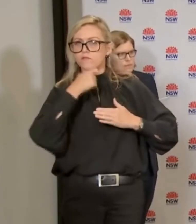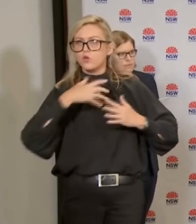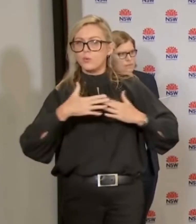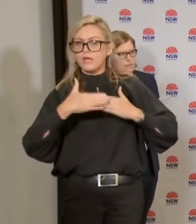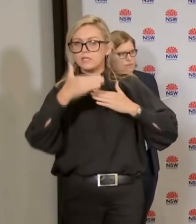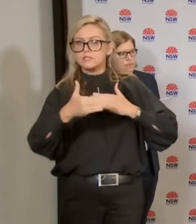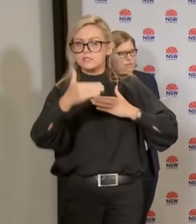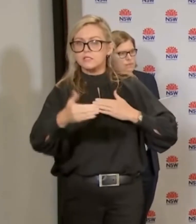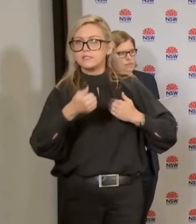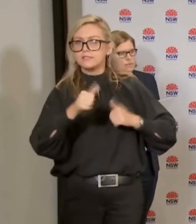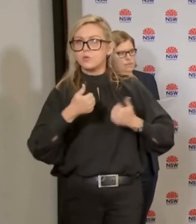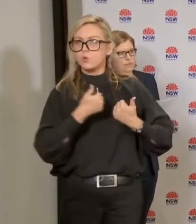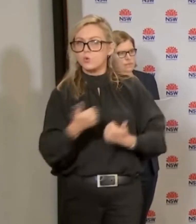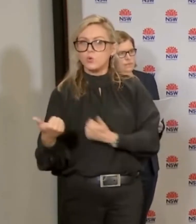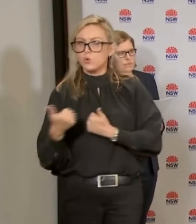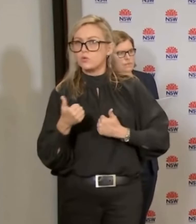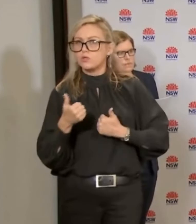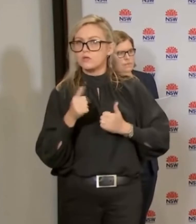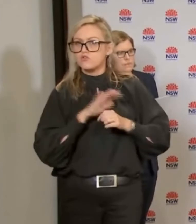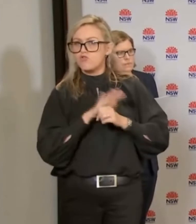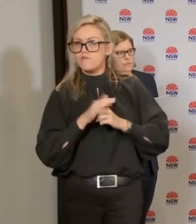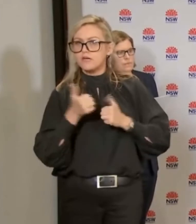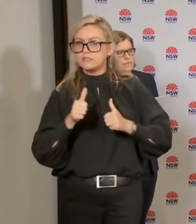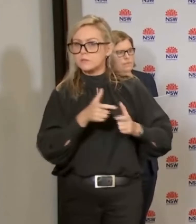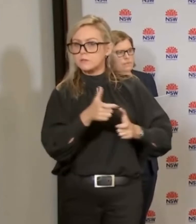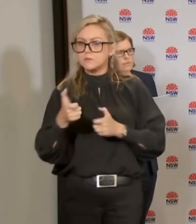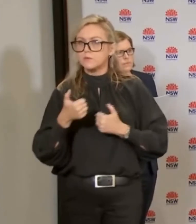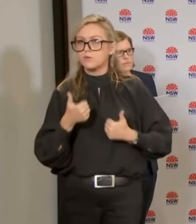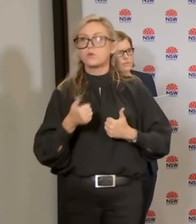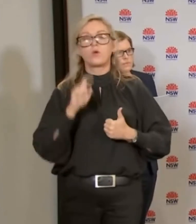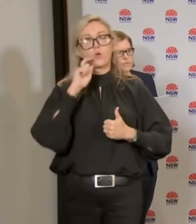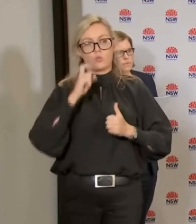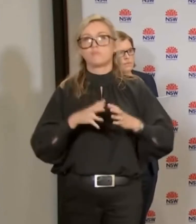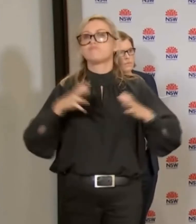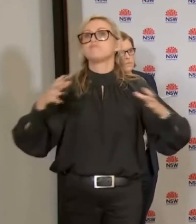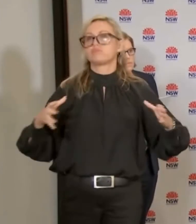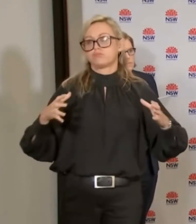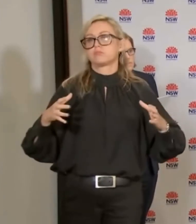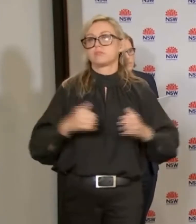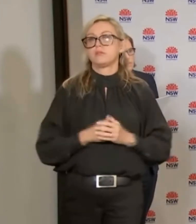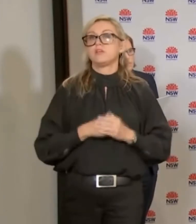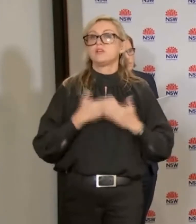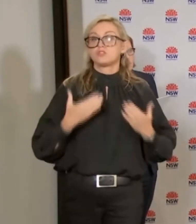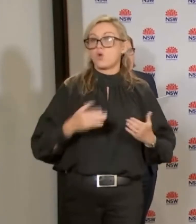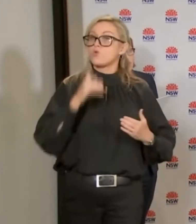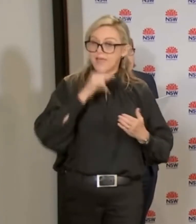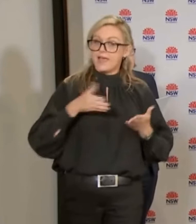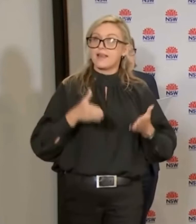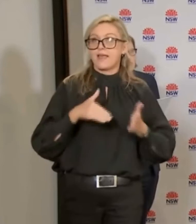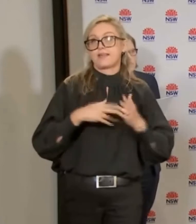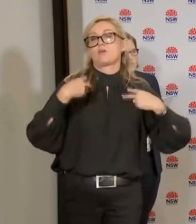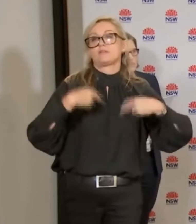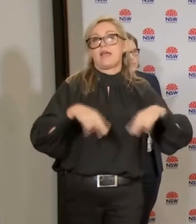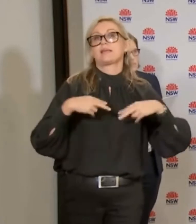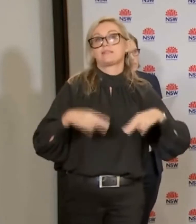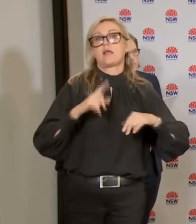for that industry. But in the meantime, everybody at your event, at your wedding, can dance, but only 30 at a time, and we